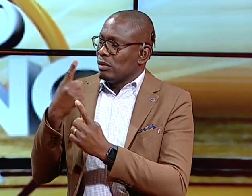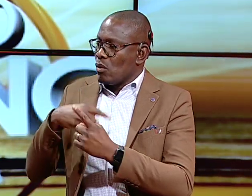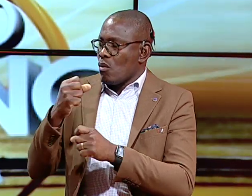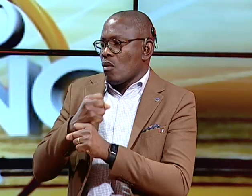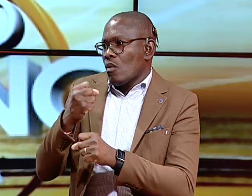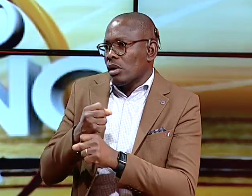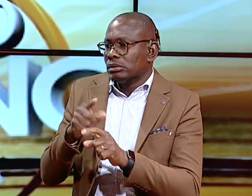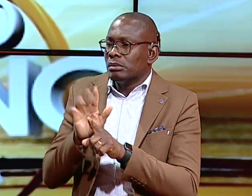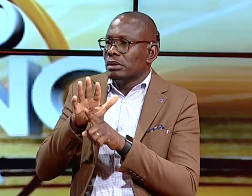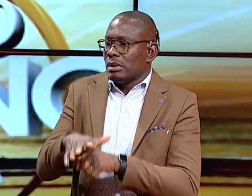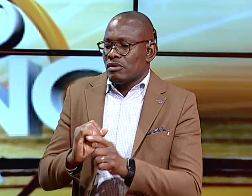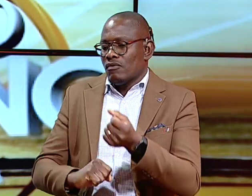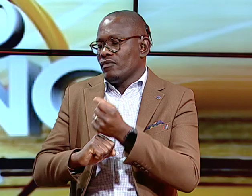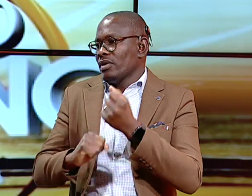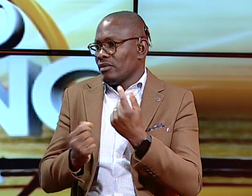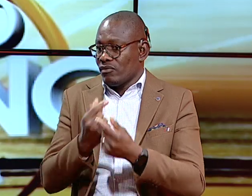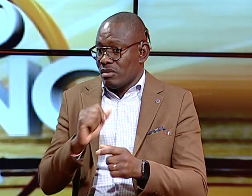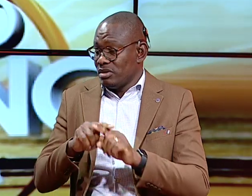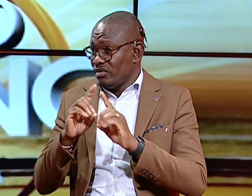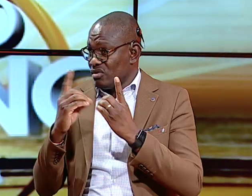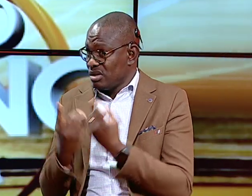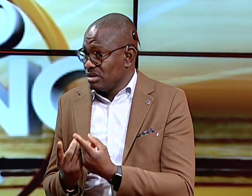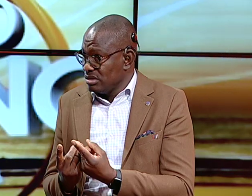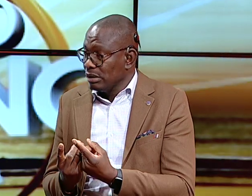is because of the remote areas. Right. And that is also